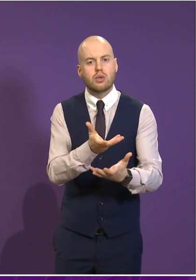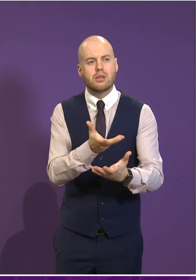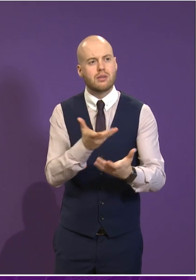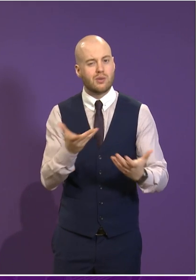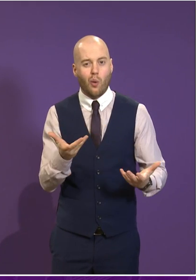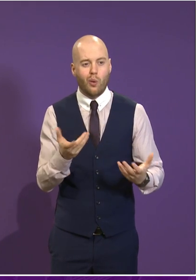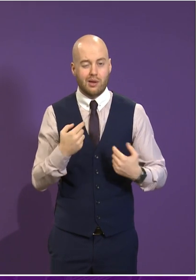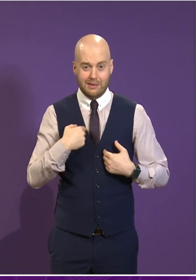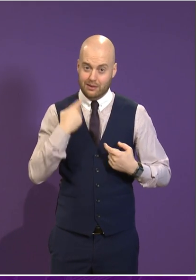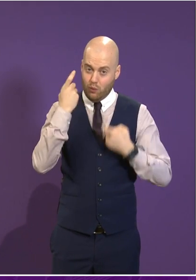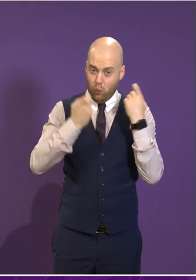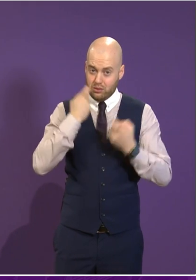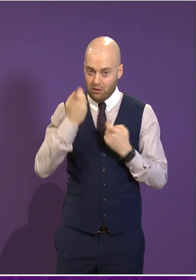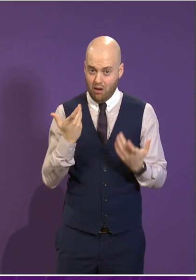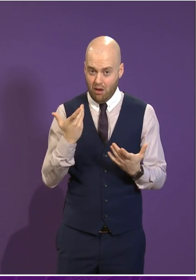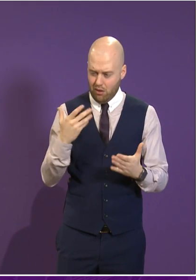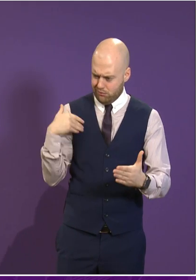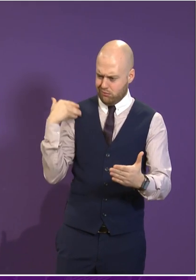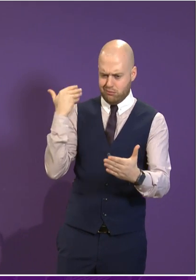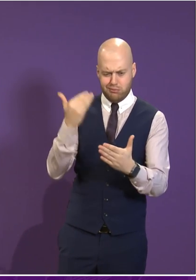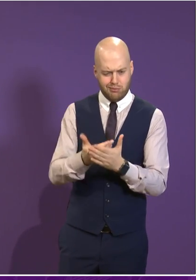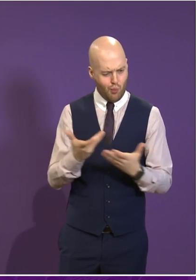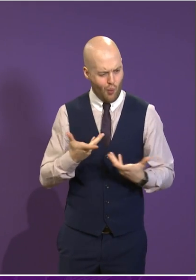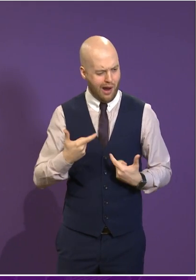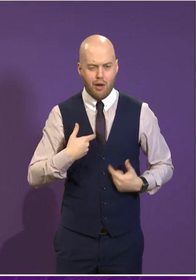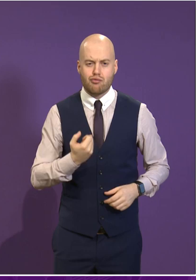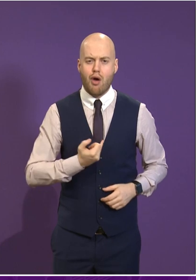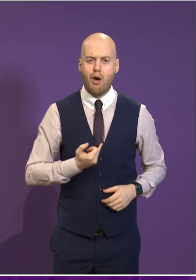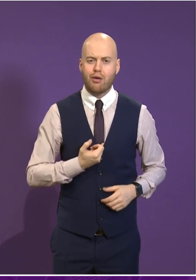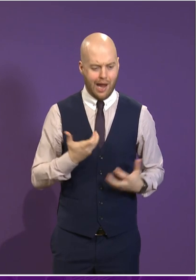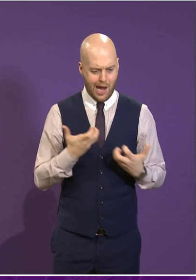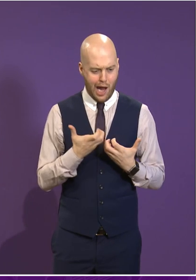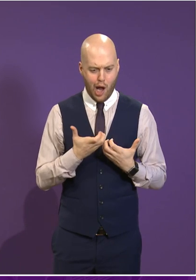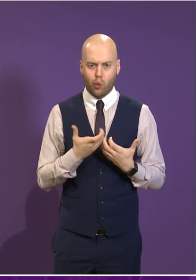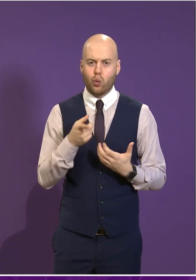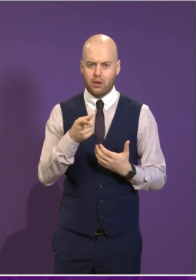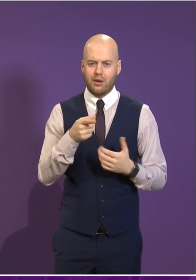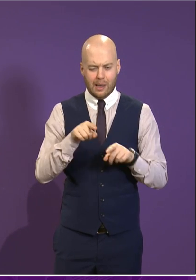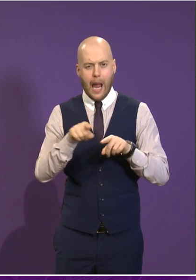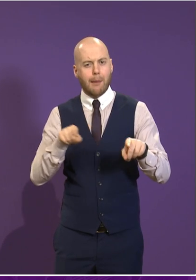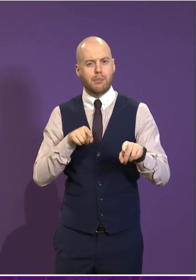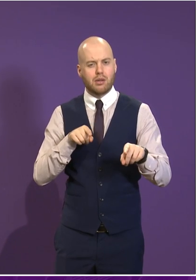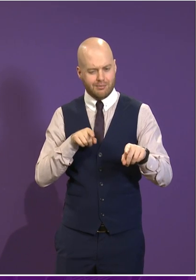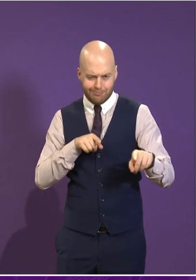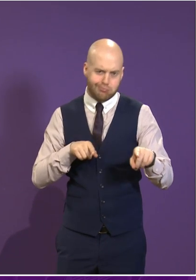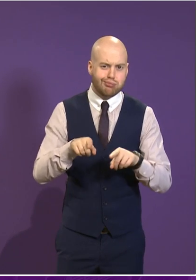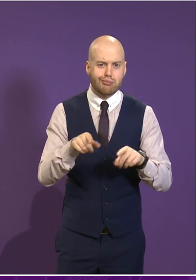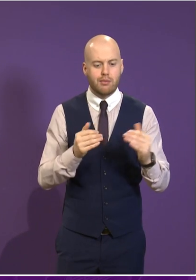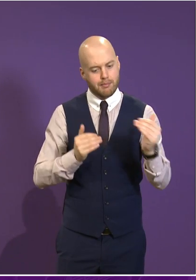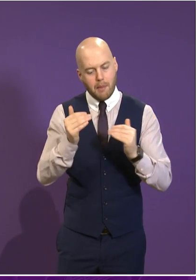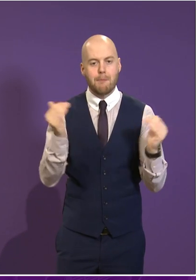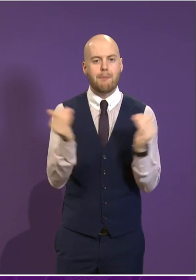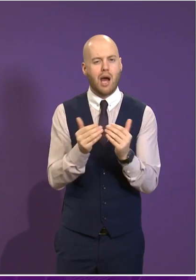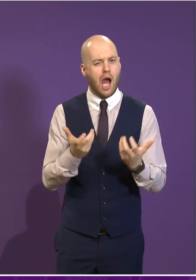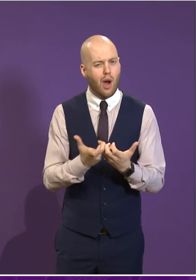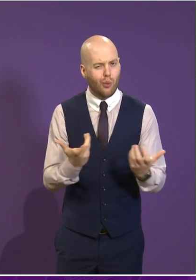can we do differently that we haven't been doing so far that will close that gap? One of the things that myself and Jean Freeman have worked very